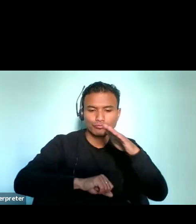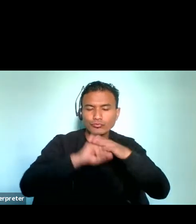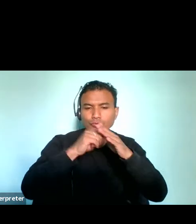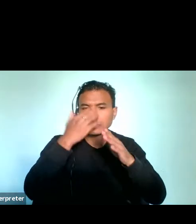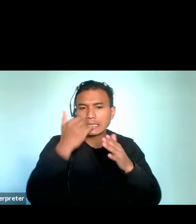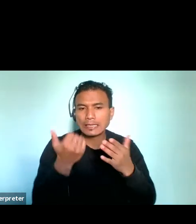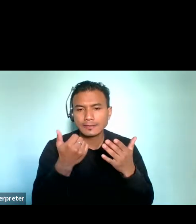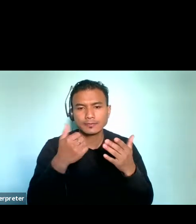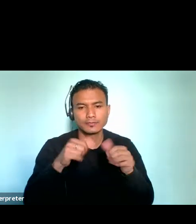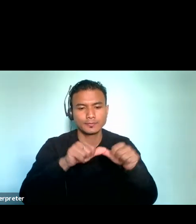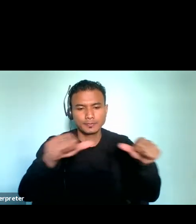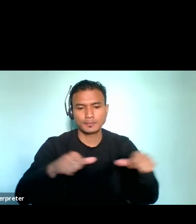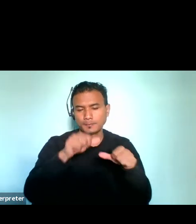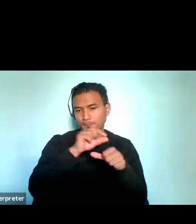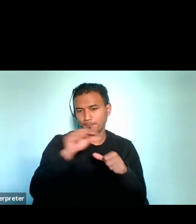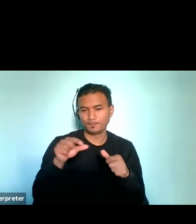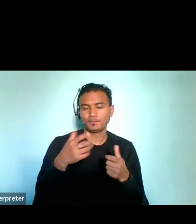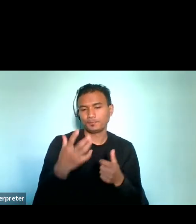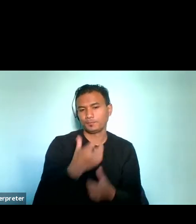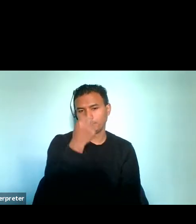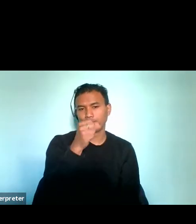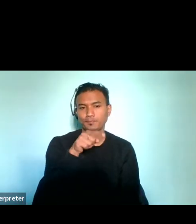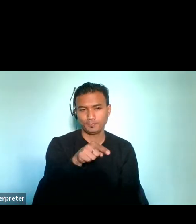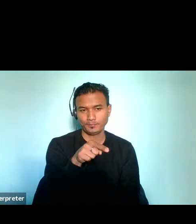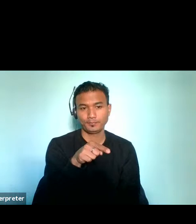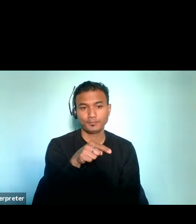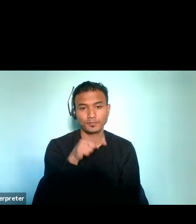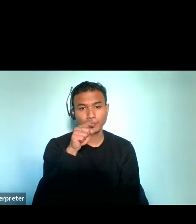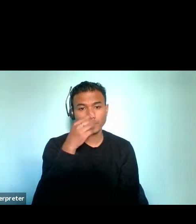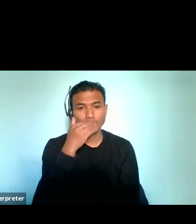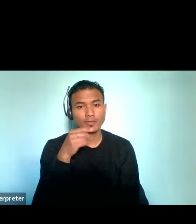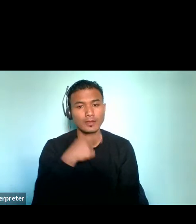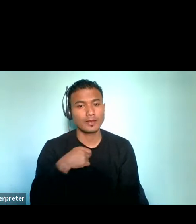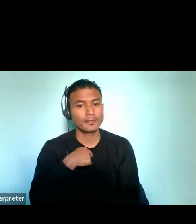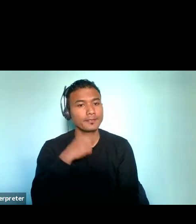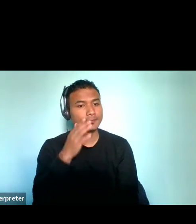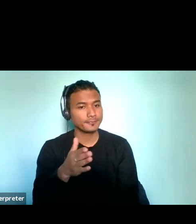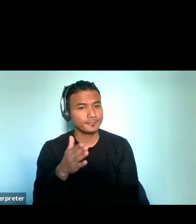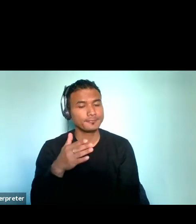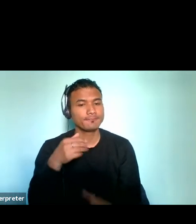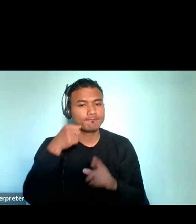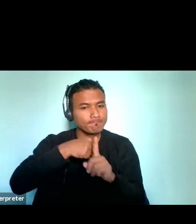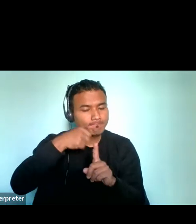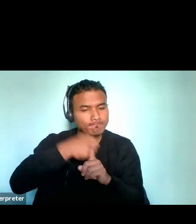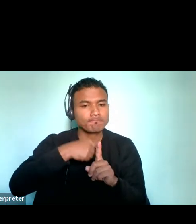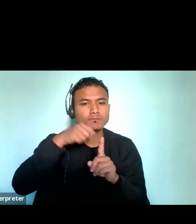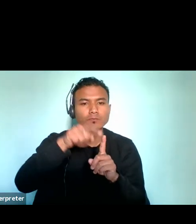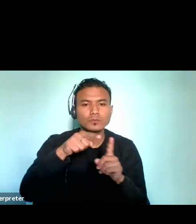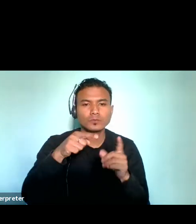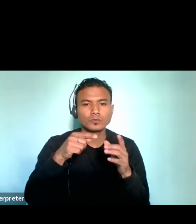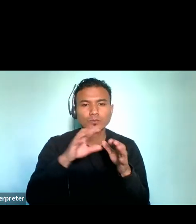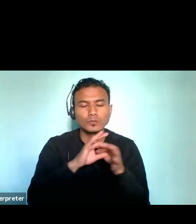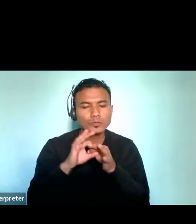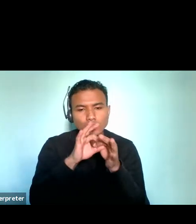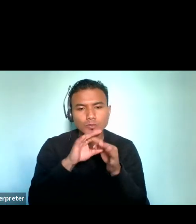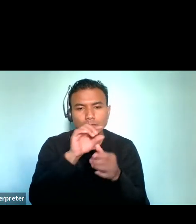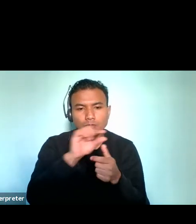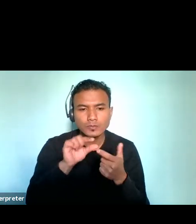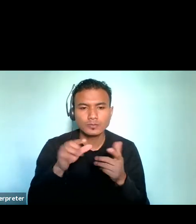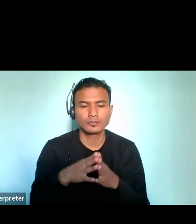of land deprivation or land rights, you know? But also, if we are able to fight this, this is also the core issue